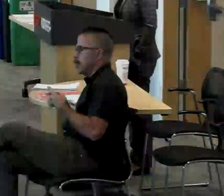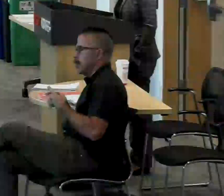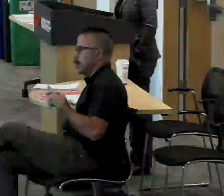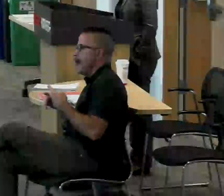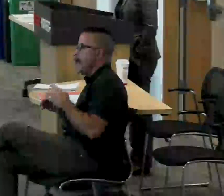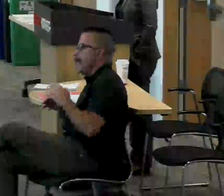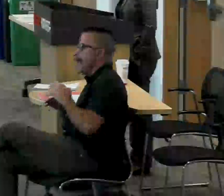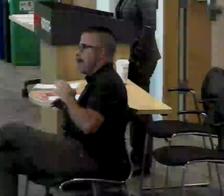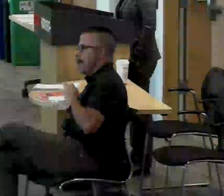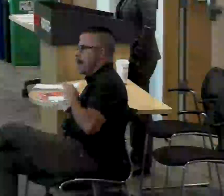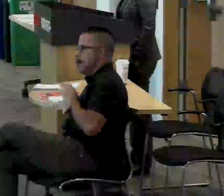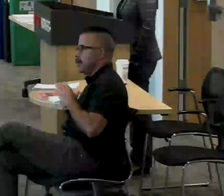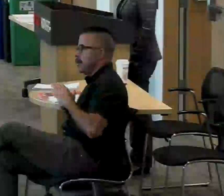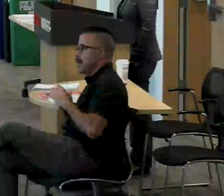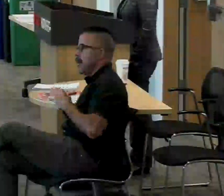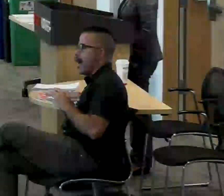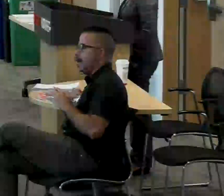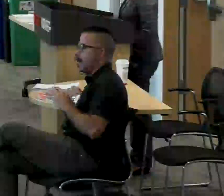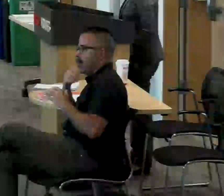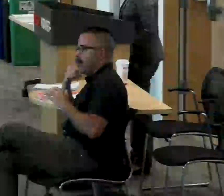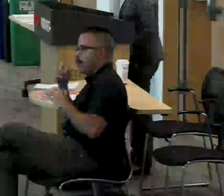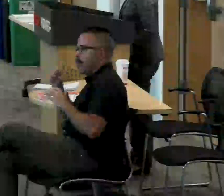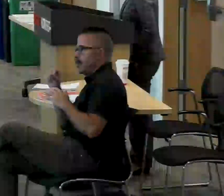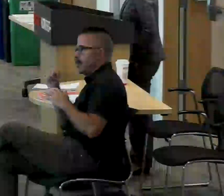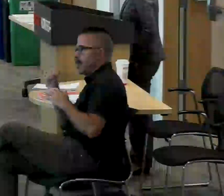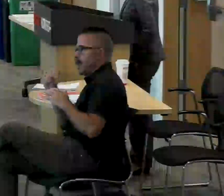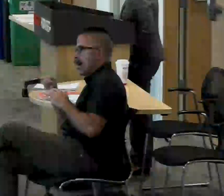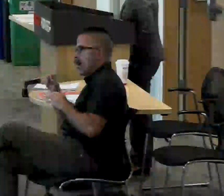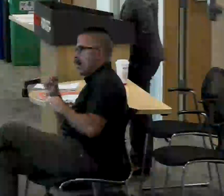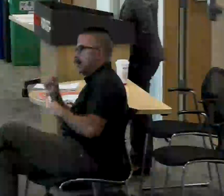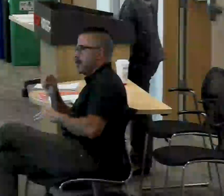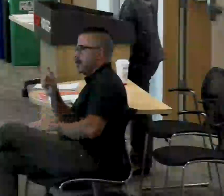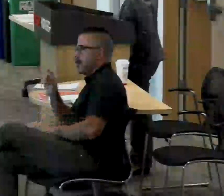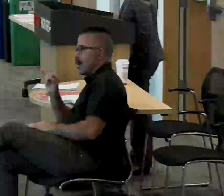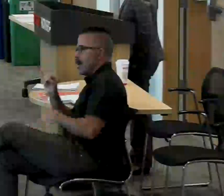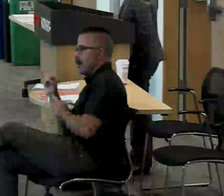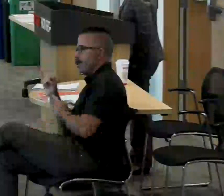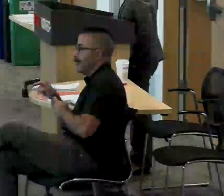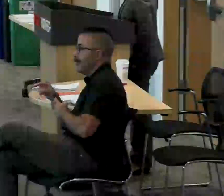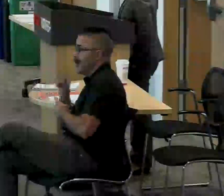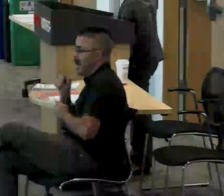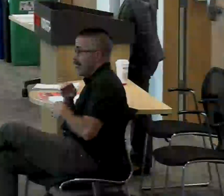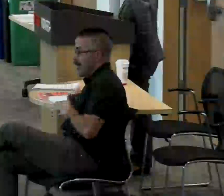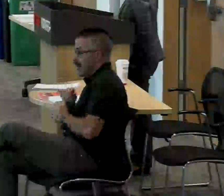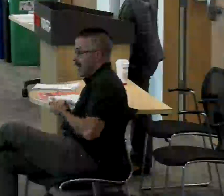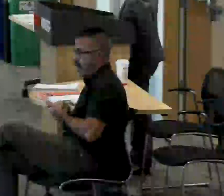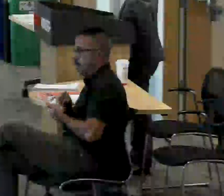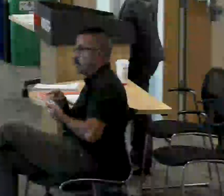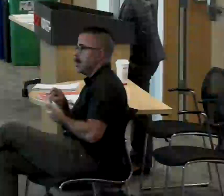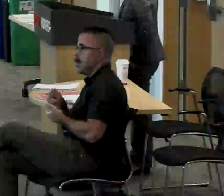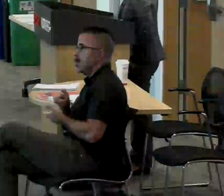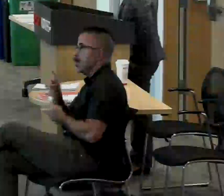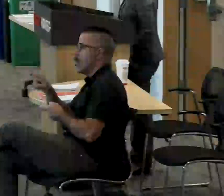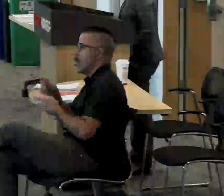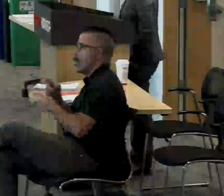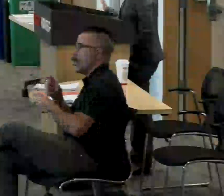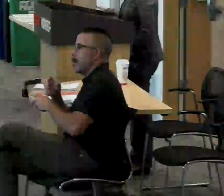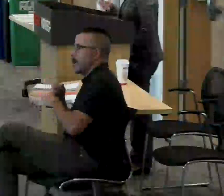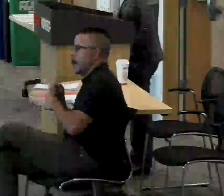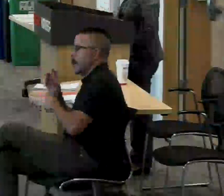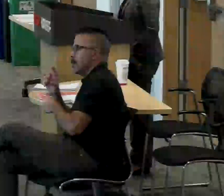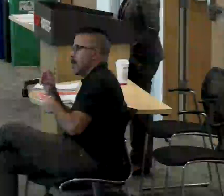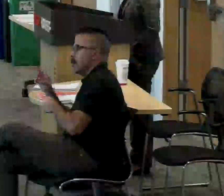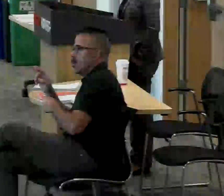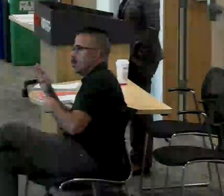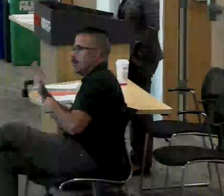like SSI or SSDI. She clearly didn't meet that criteria because she had to go get a doctor's note. I'm